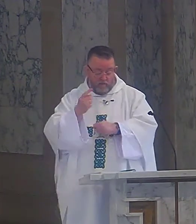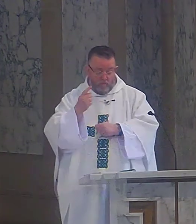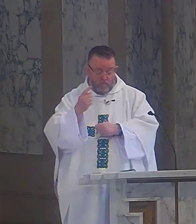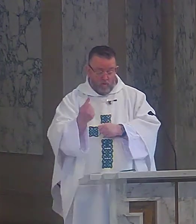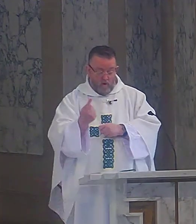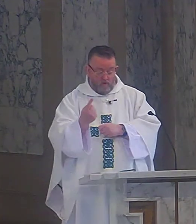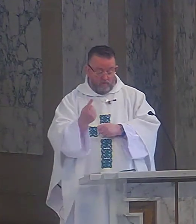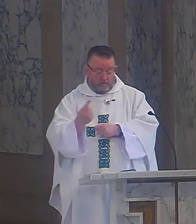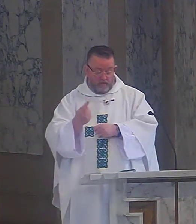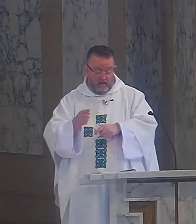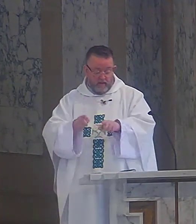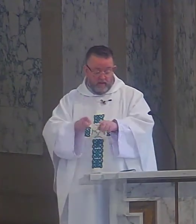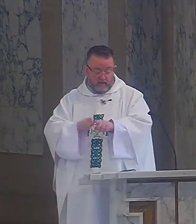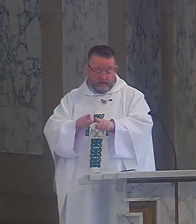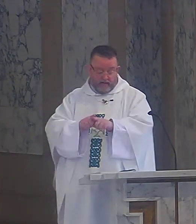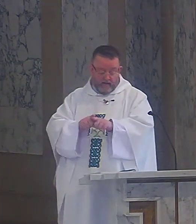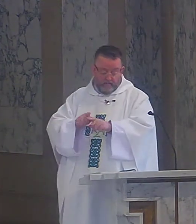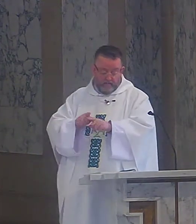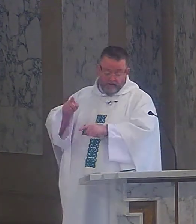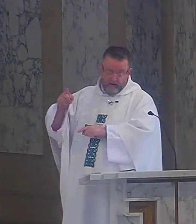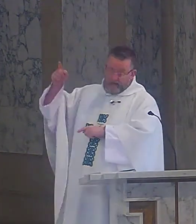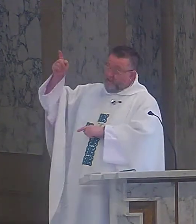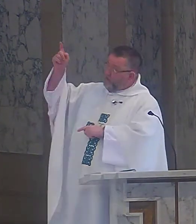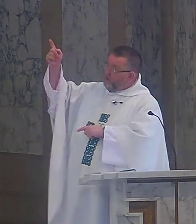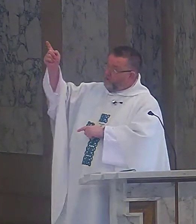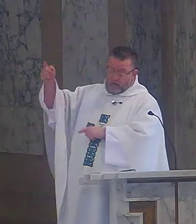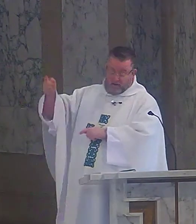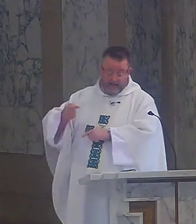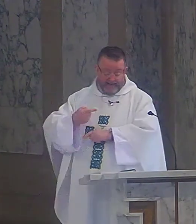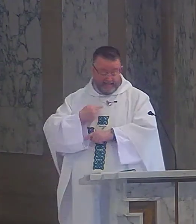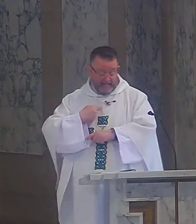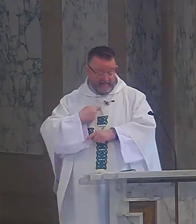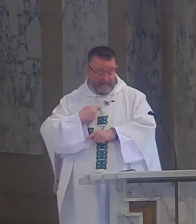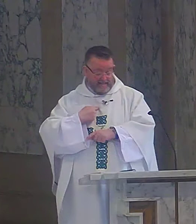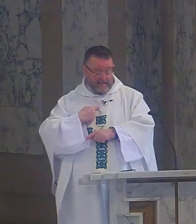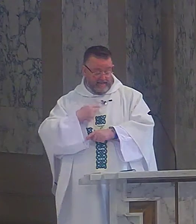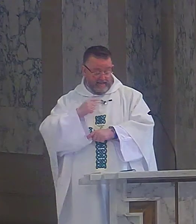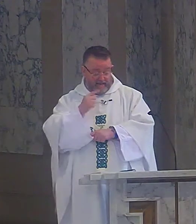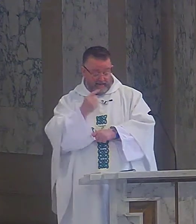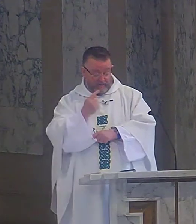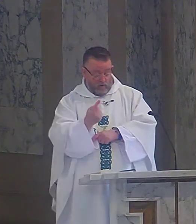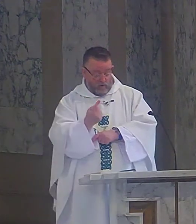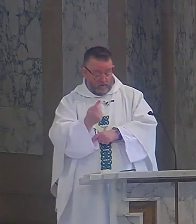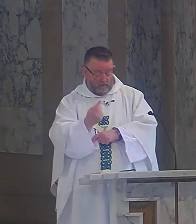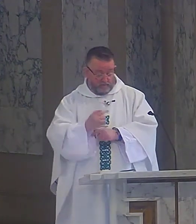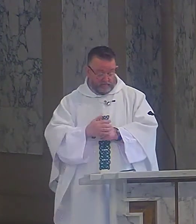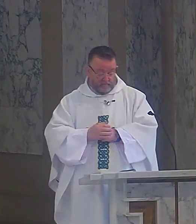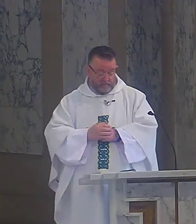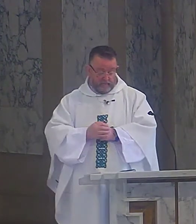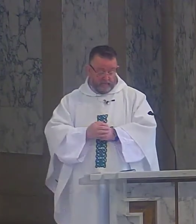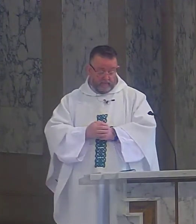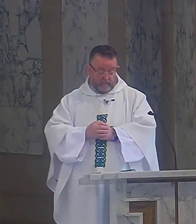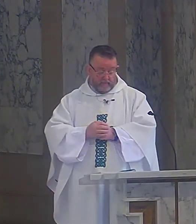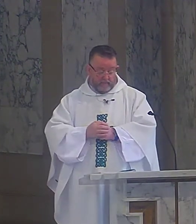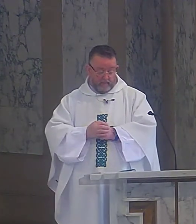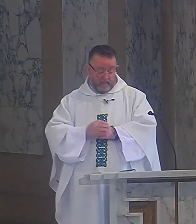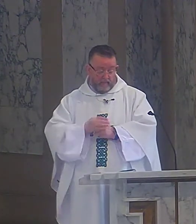become one, the same as you and I are one.